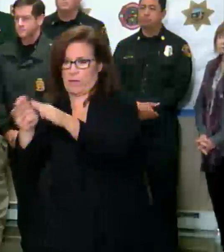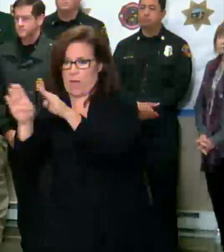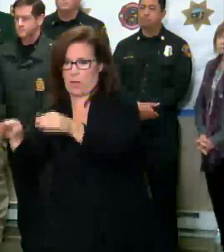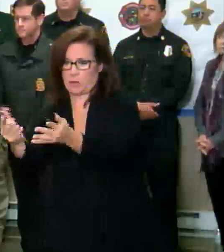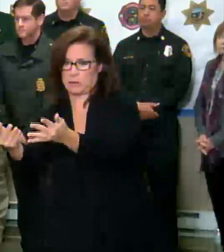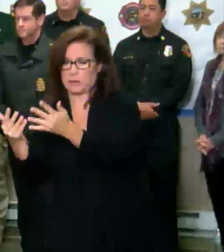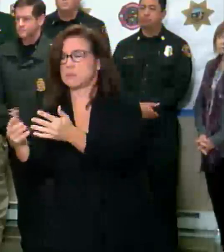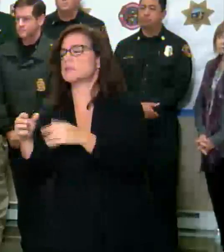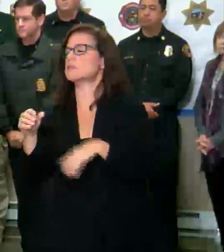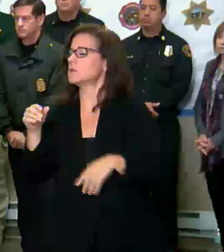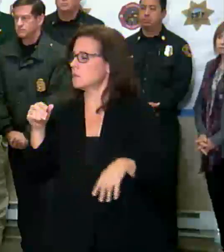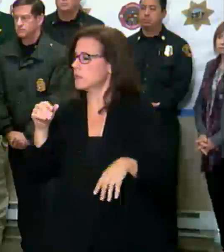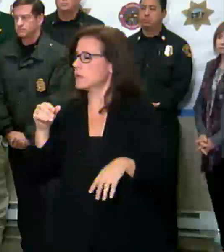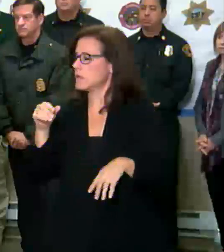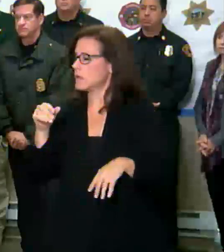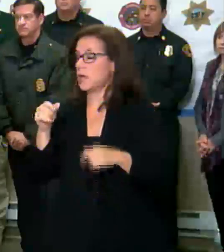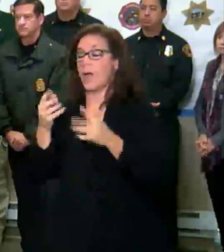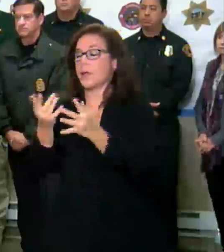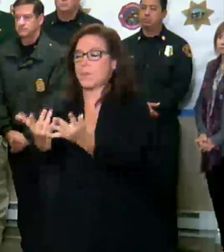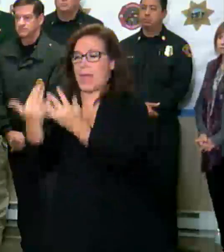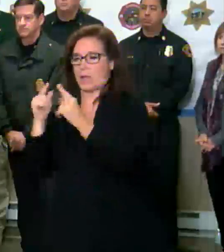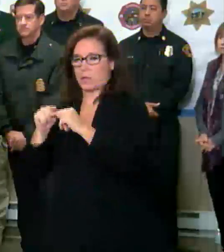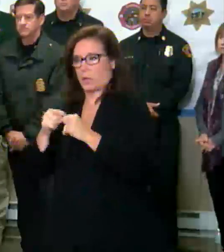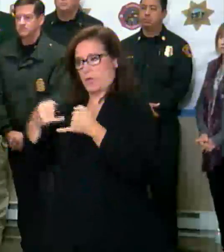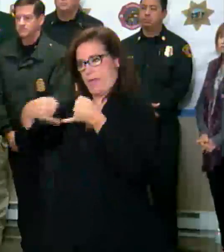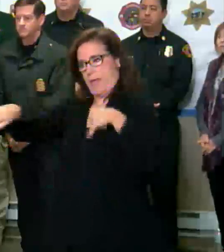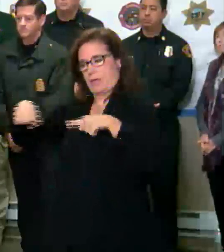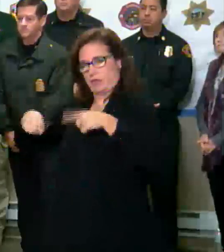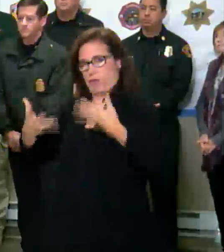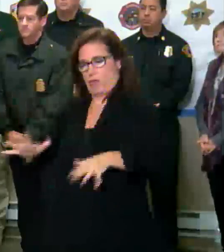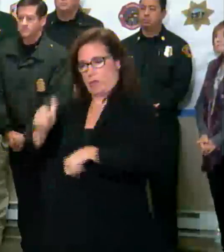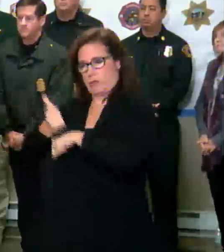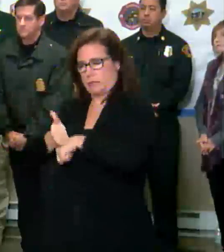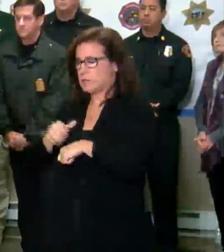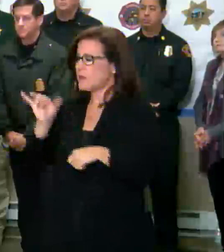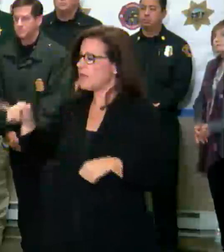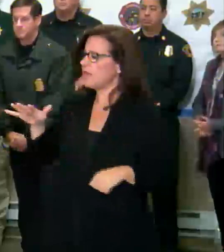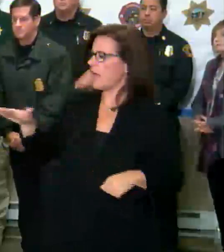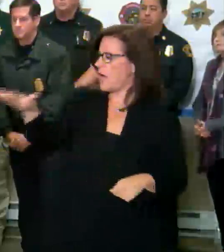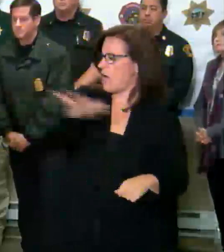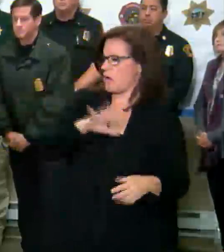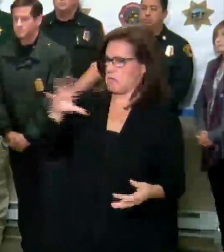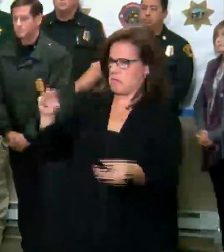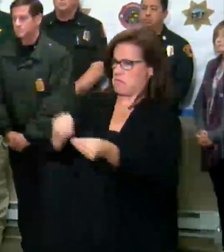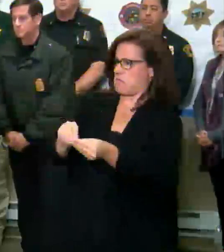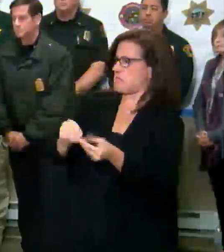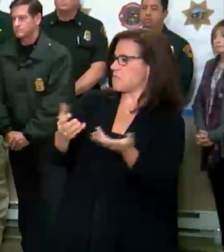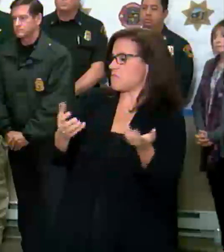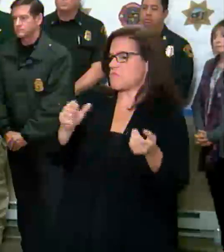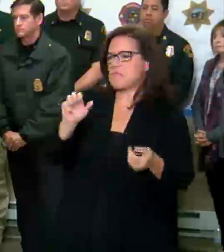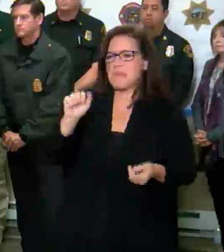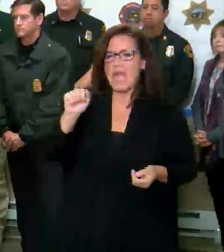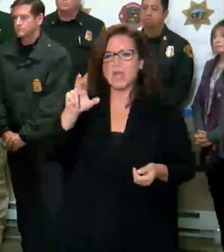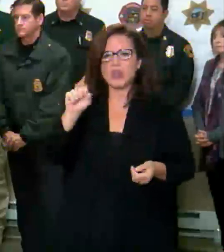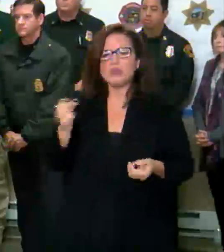So about how much in acreage would that operation occupy? It could be between 3,000 to 4,000